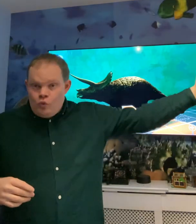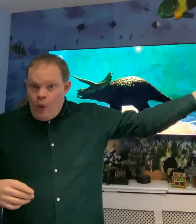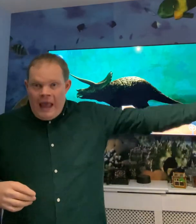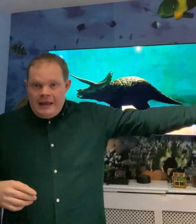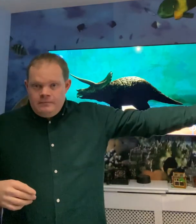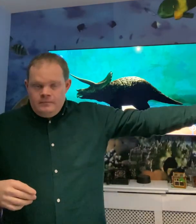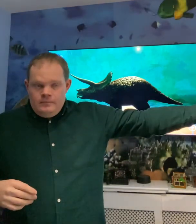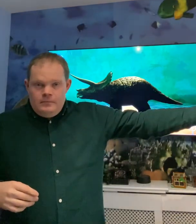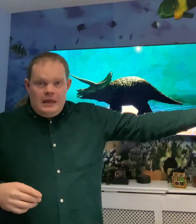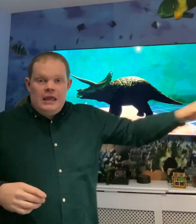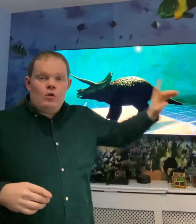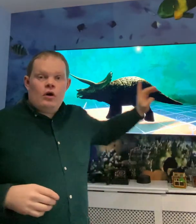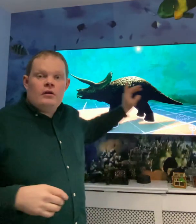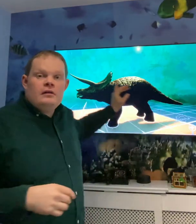away. Their